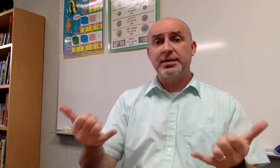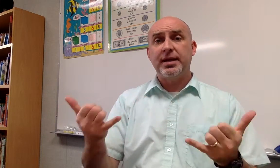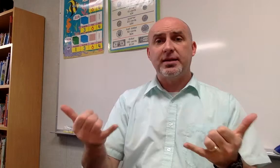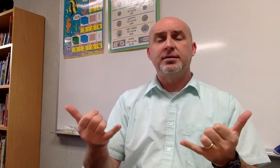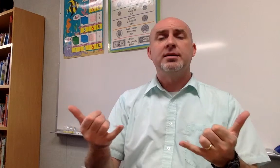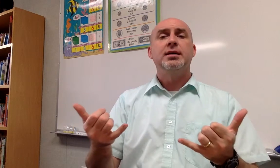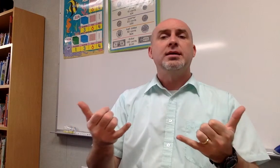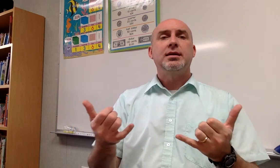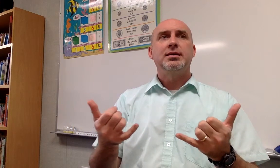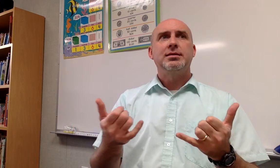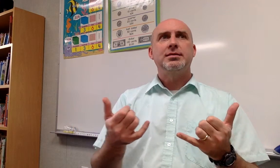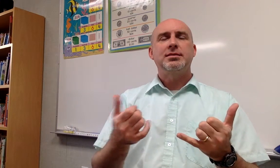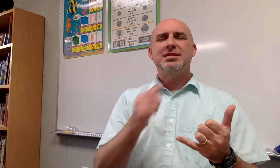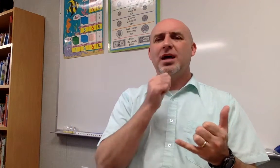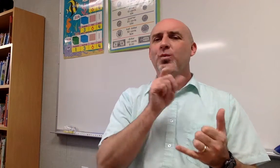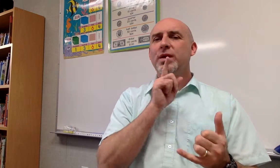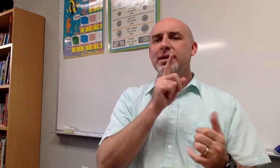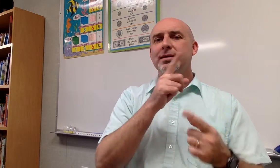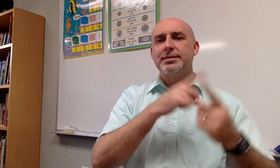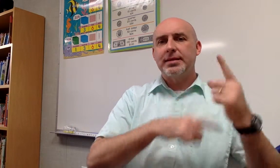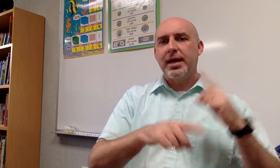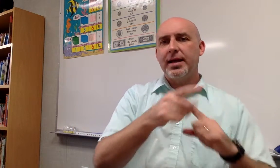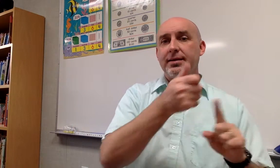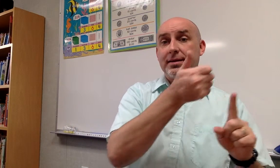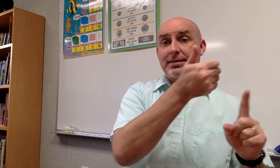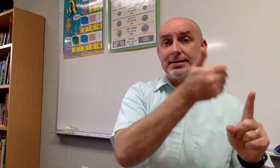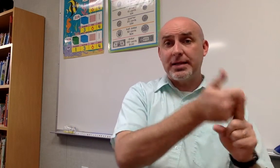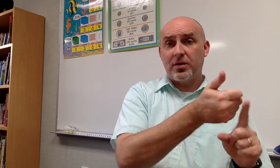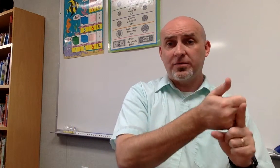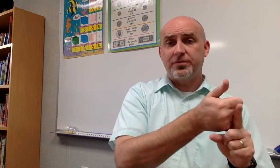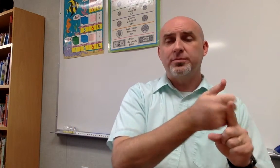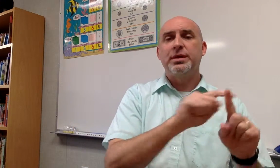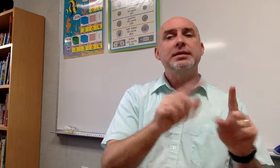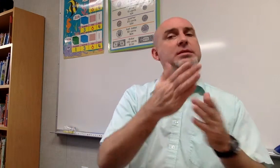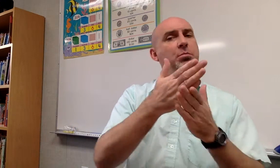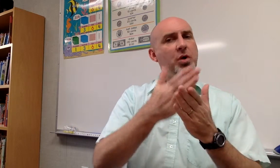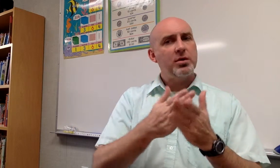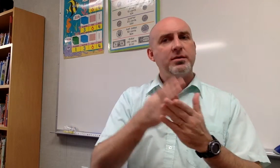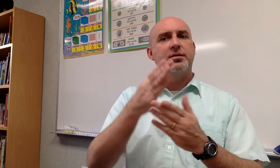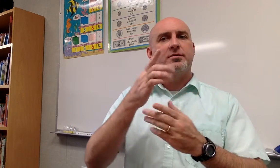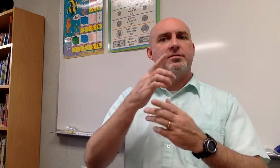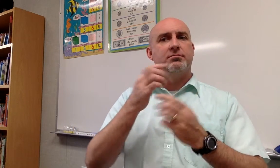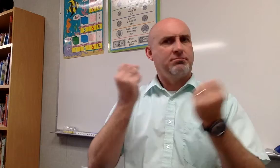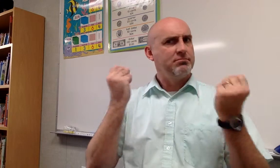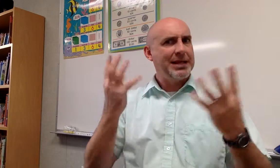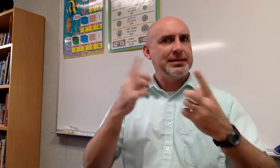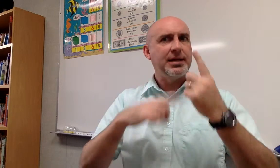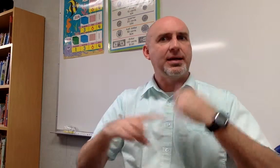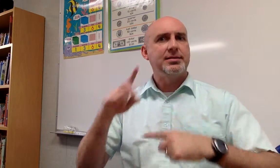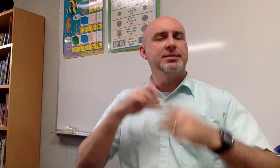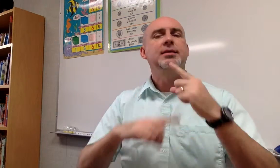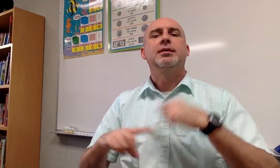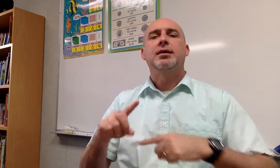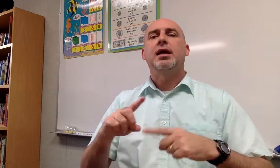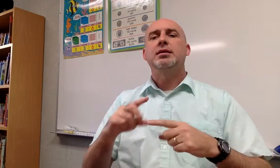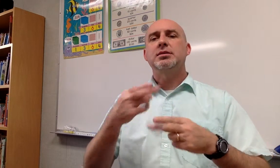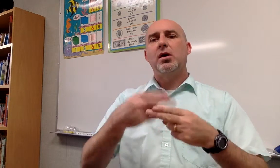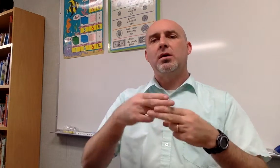today is, it's not really a sign itself, but it's a part of many signs. And it's called